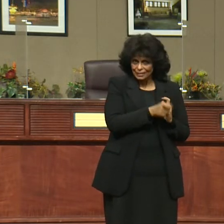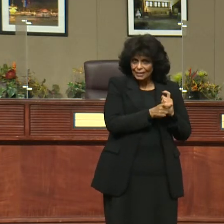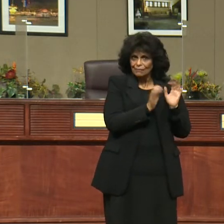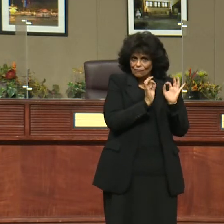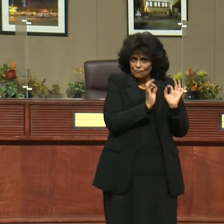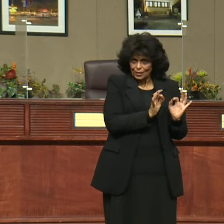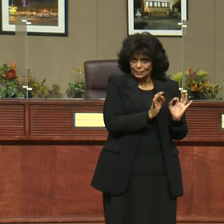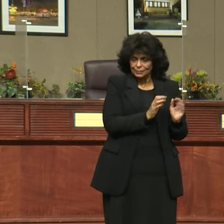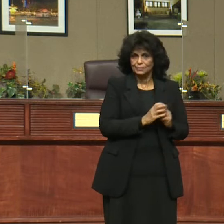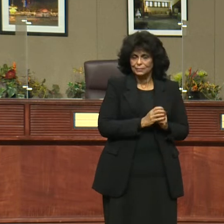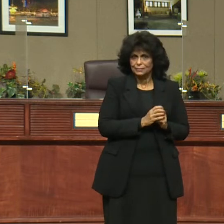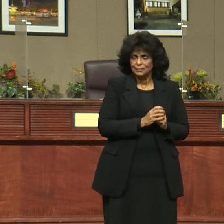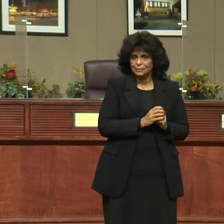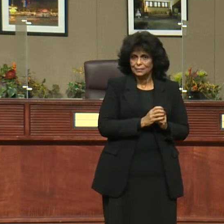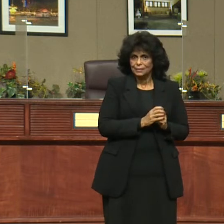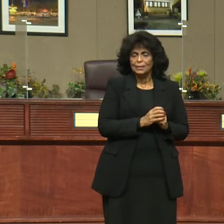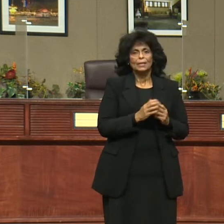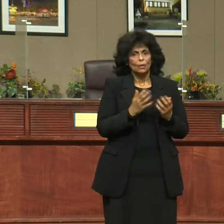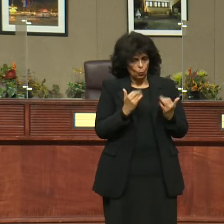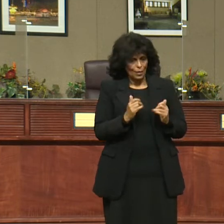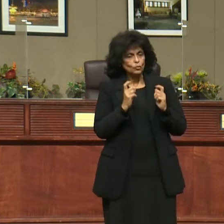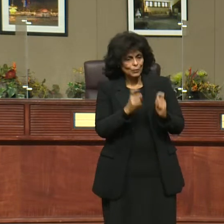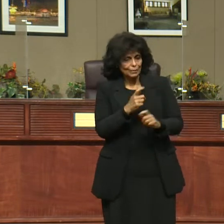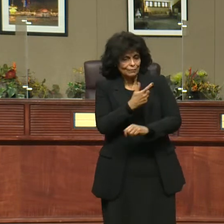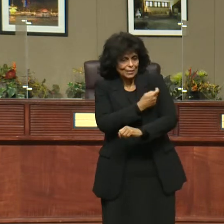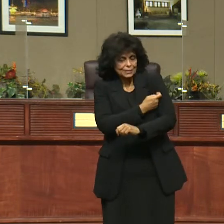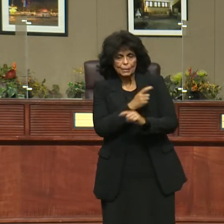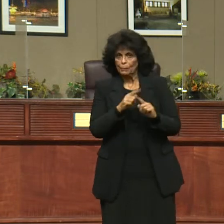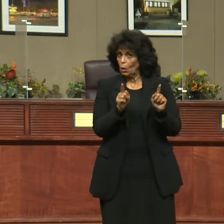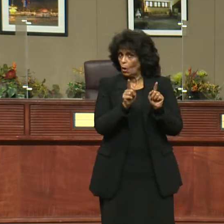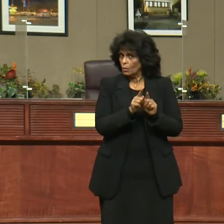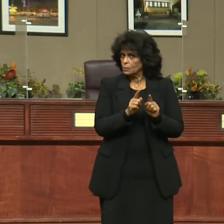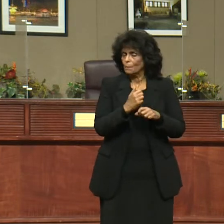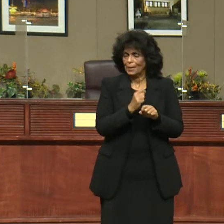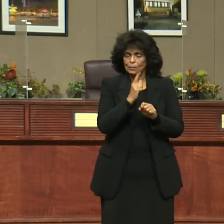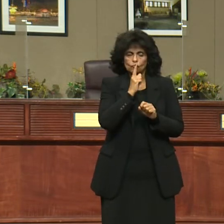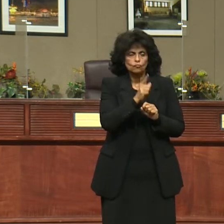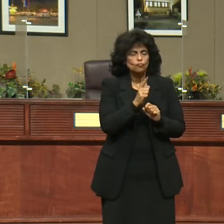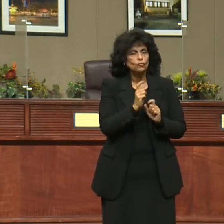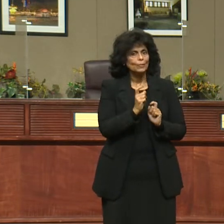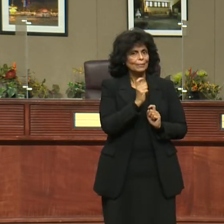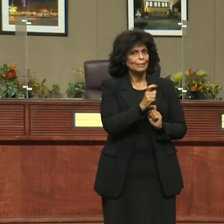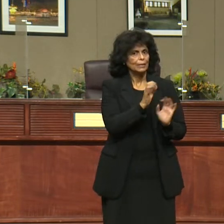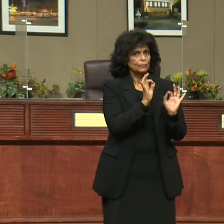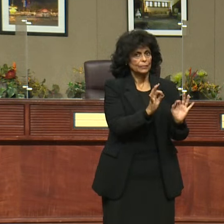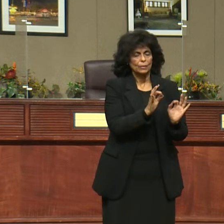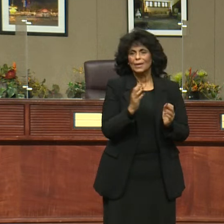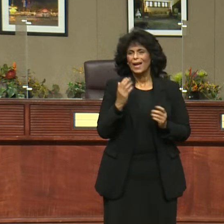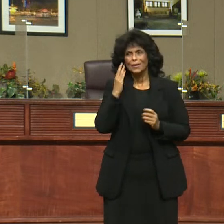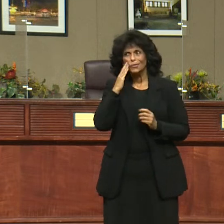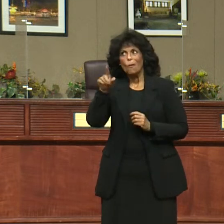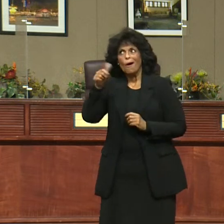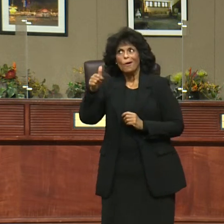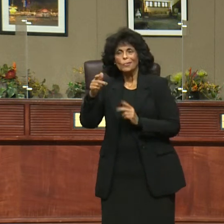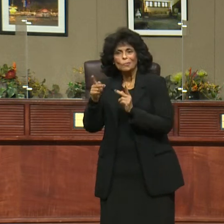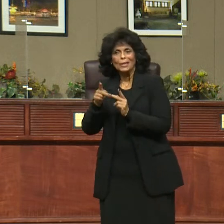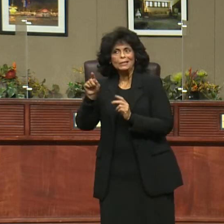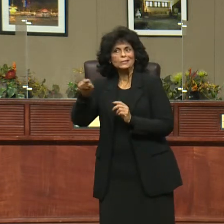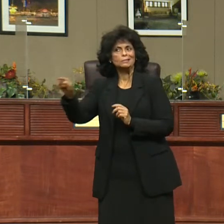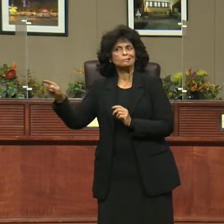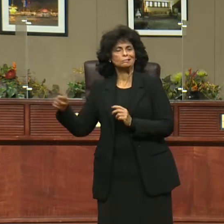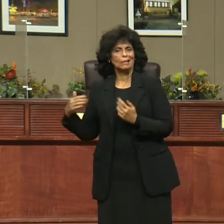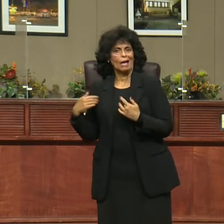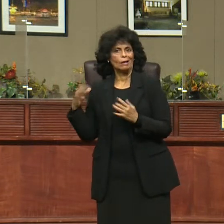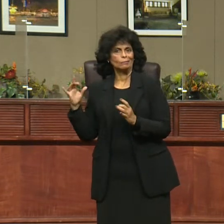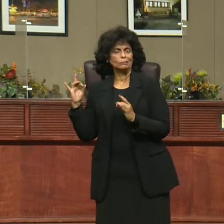horror stories that we have seen happening in other places that we don't want to have in Orange. And